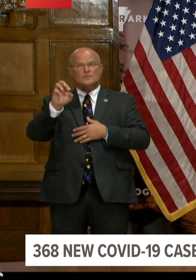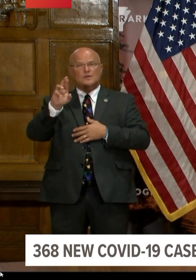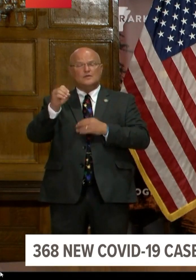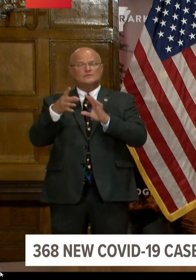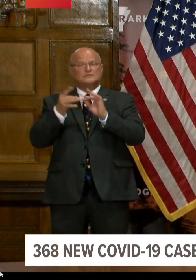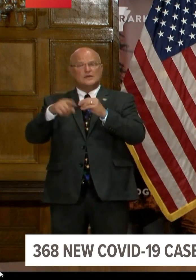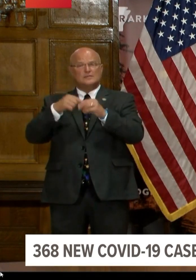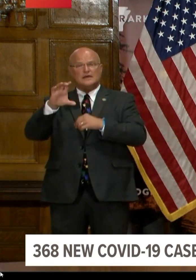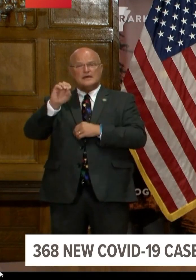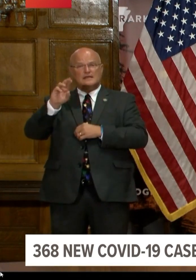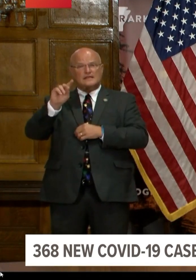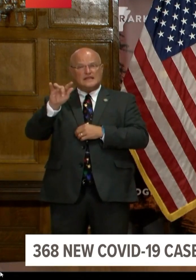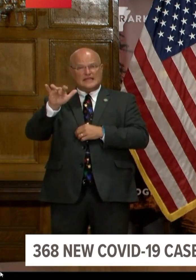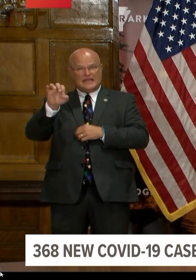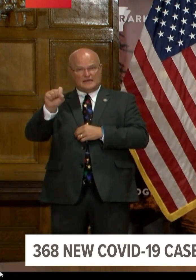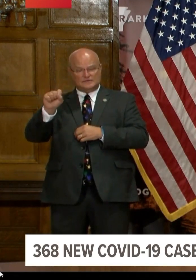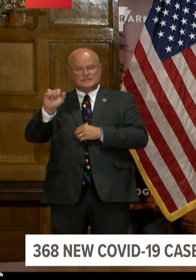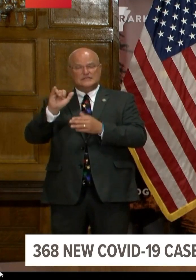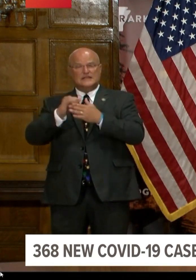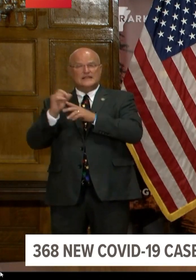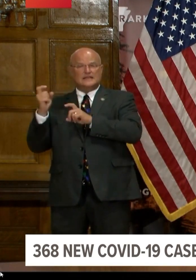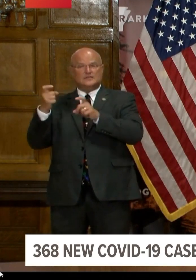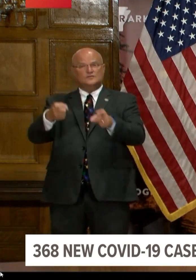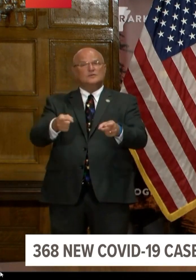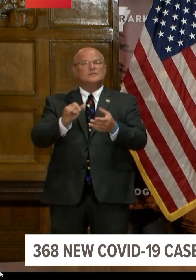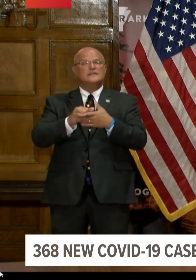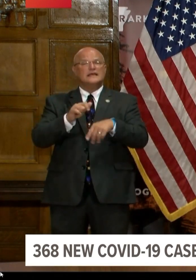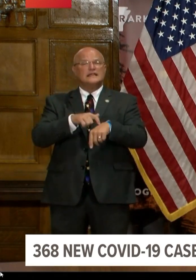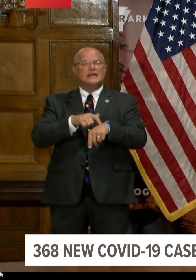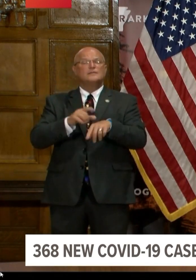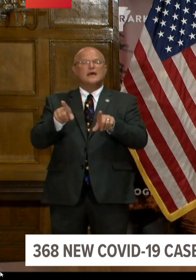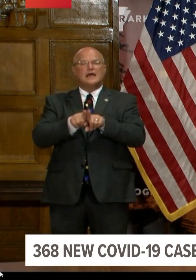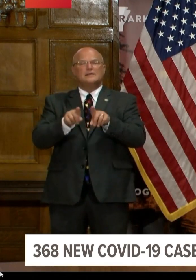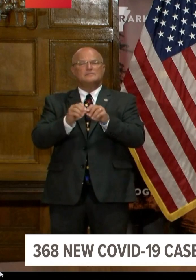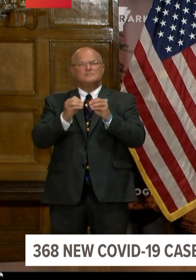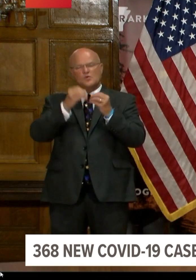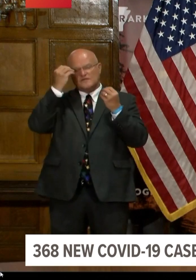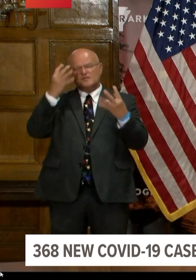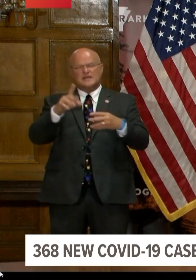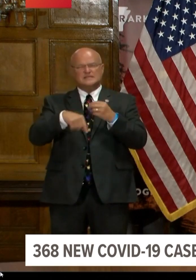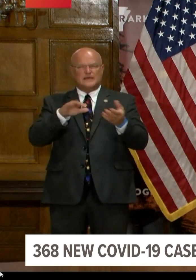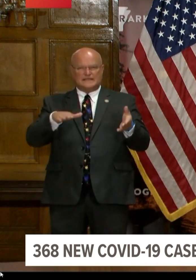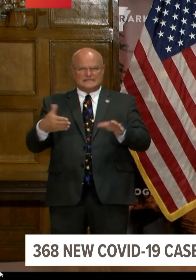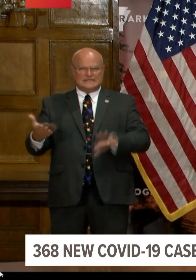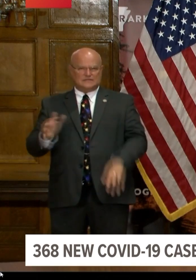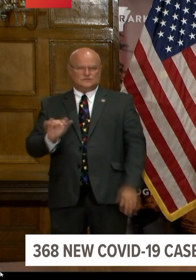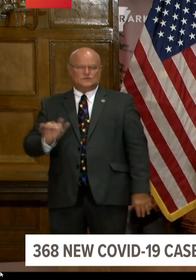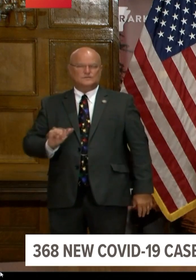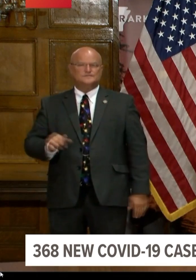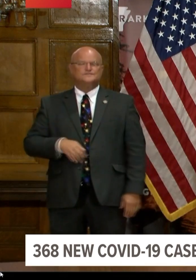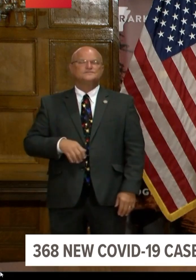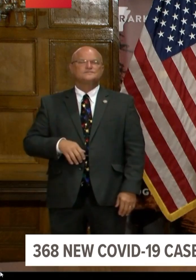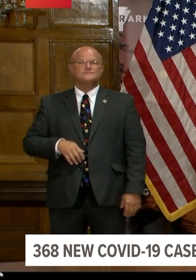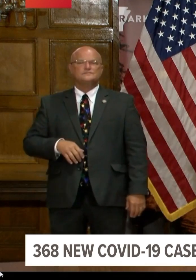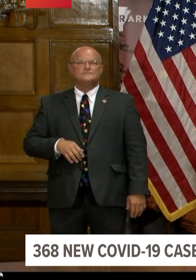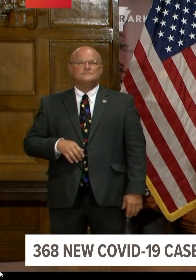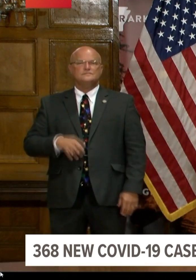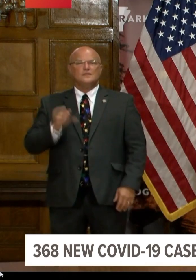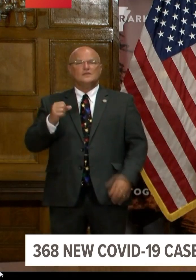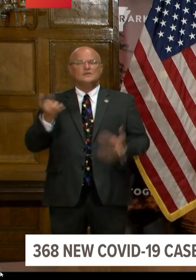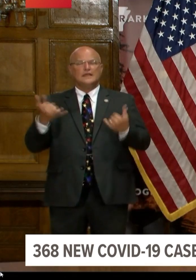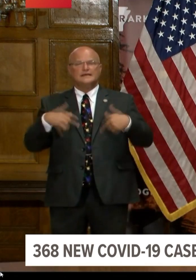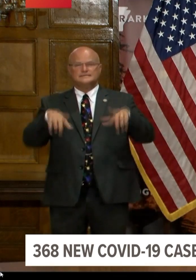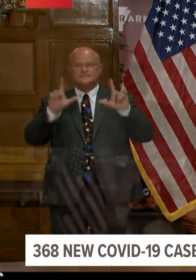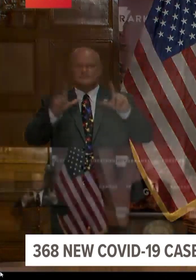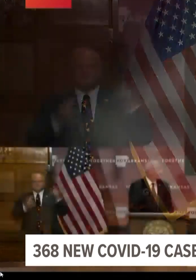the counties that have contributed to that, as well as a little bit more information on those deaths. And so let's go